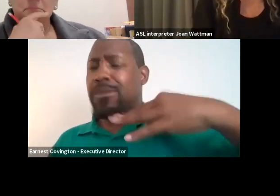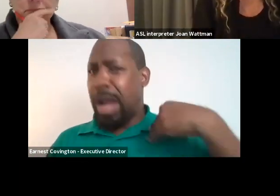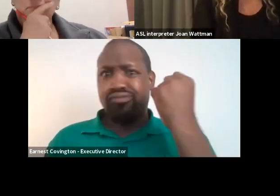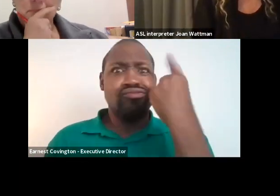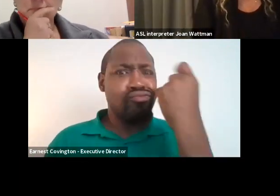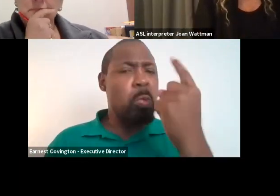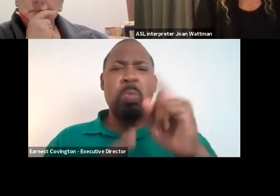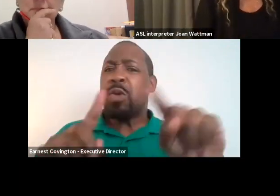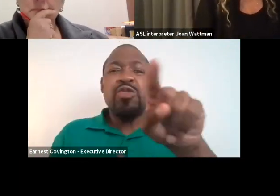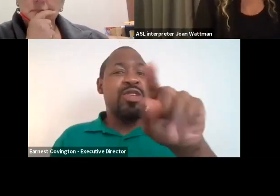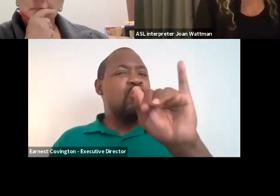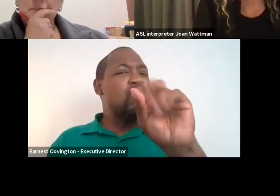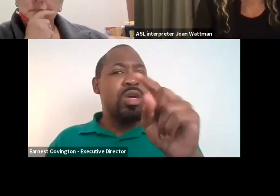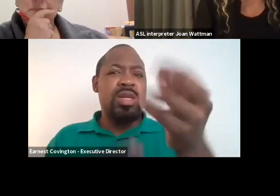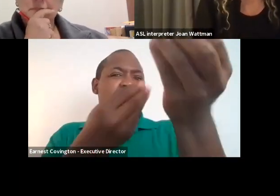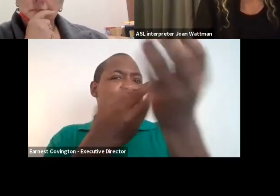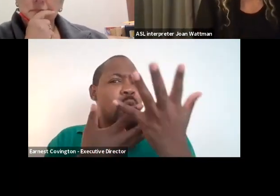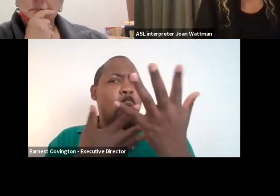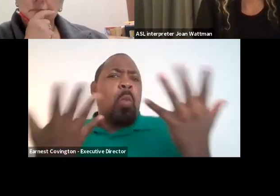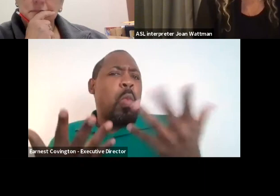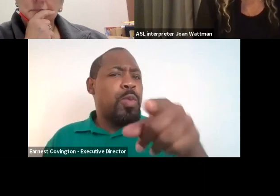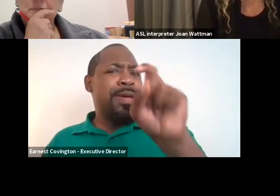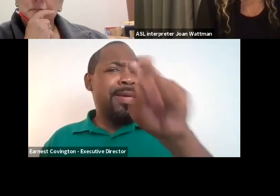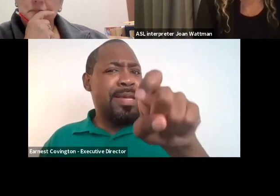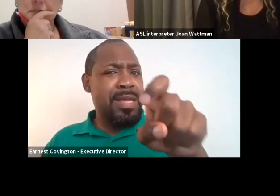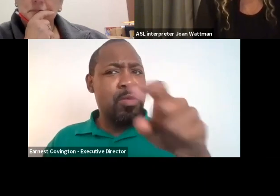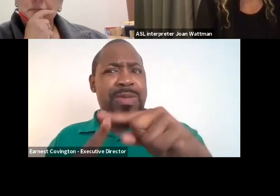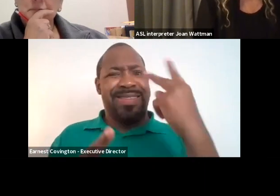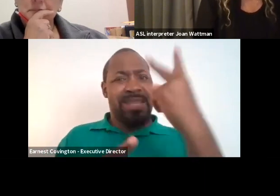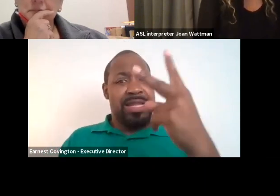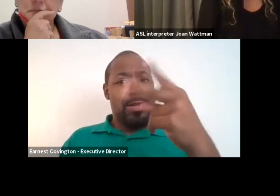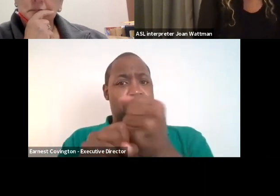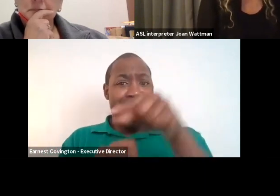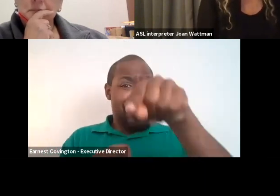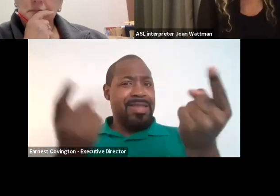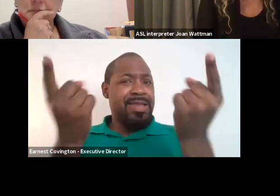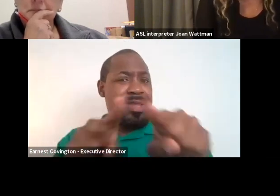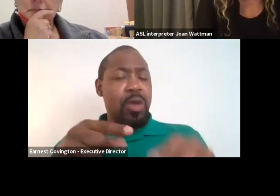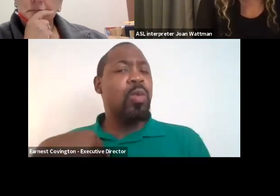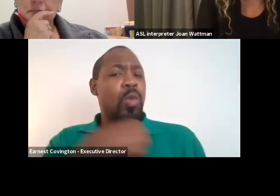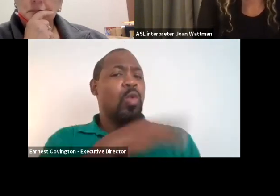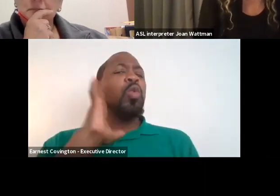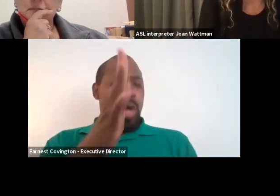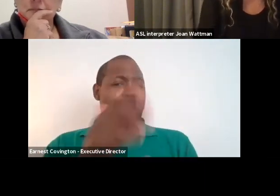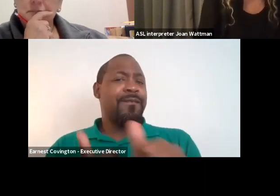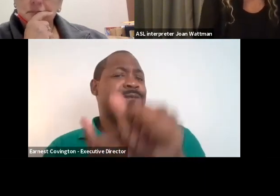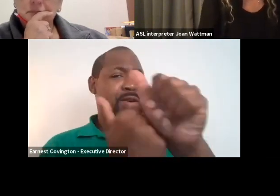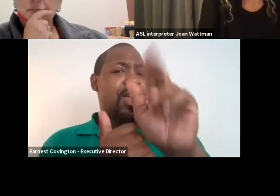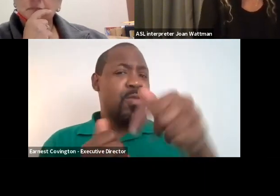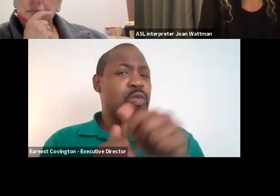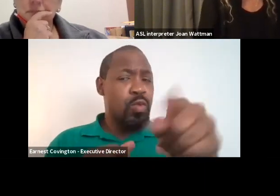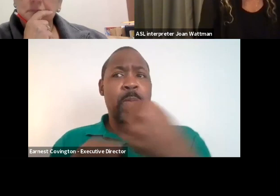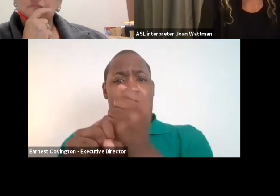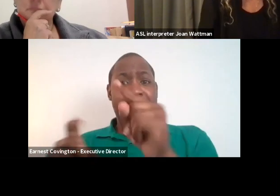know, everybody's a volunteer, as Nancy mentioned, and yes, that is true, but we are paid staff at the commission office. Tell us what you